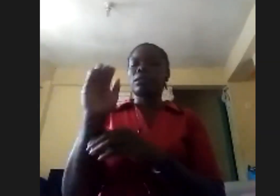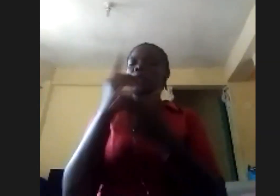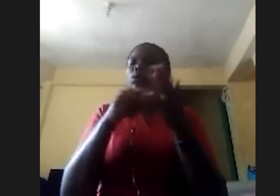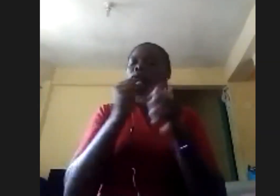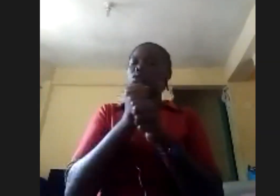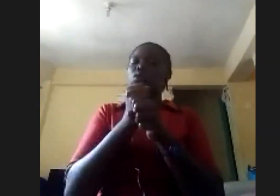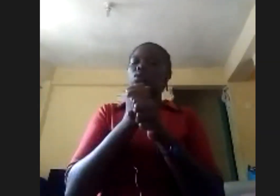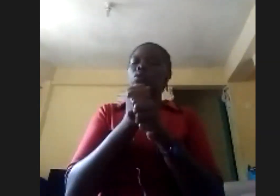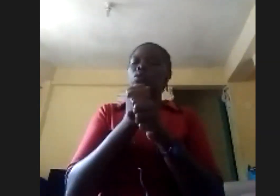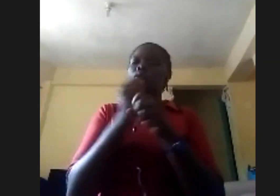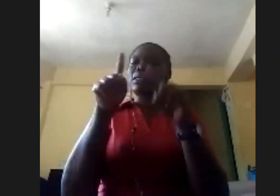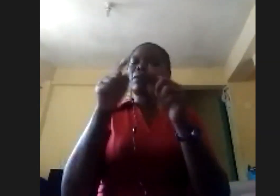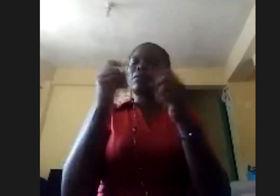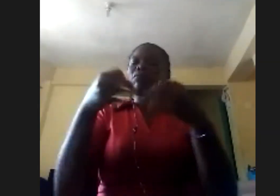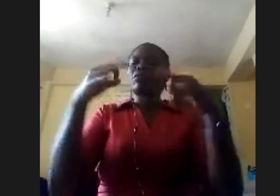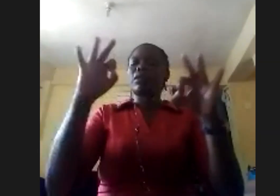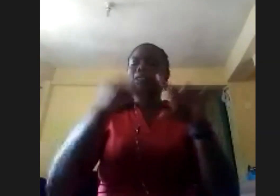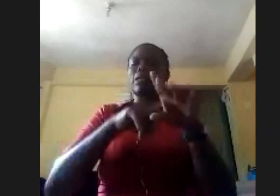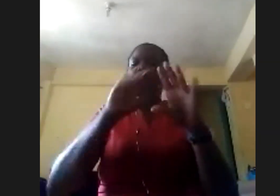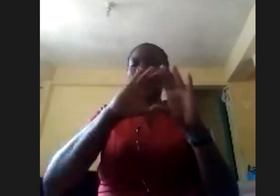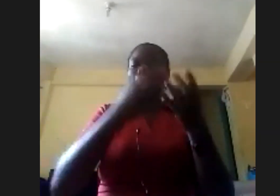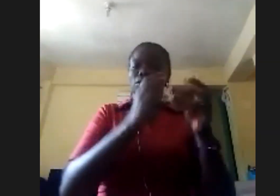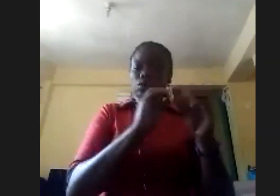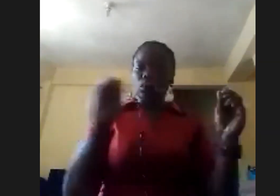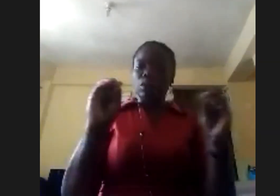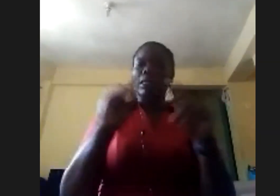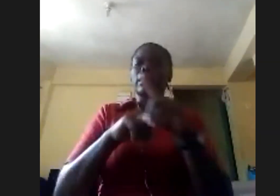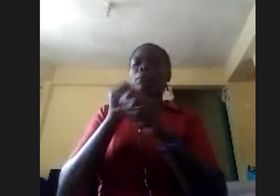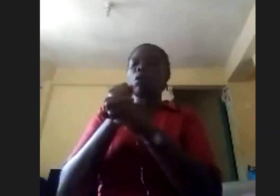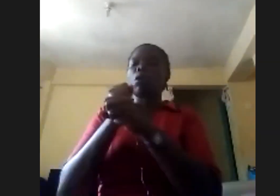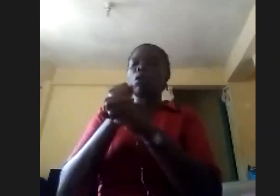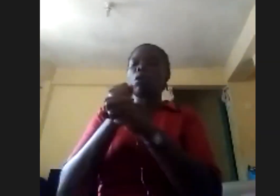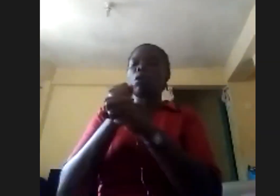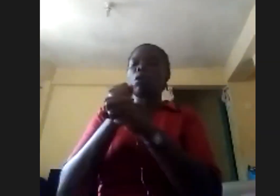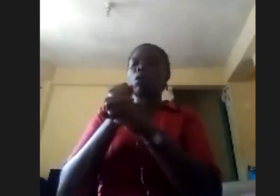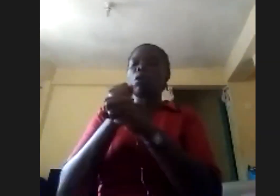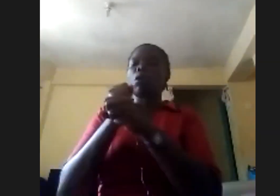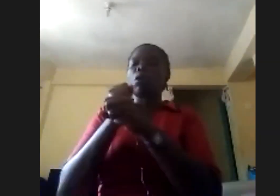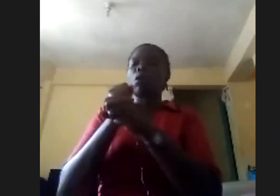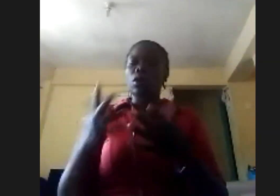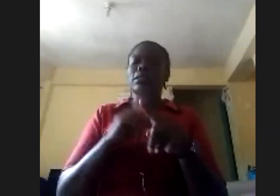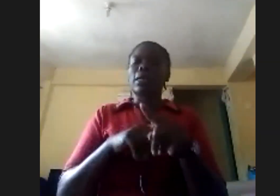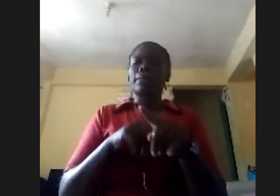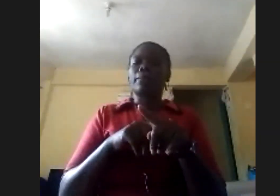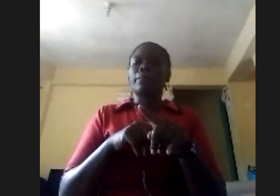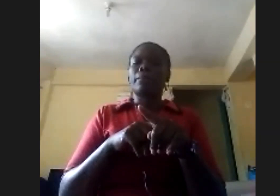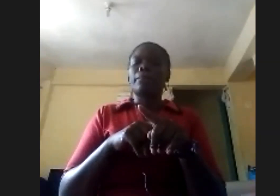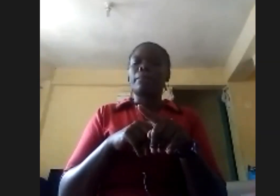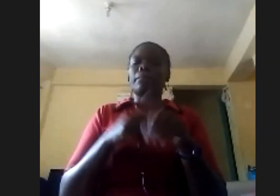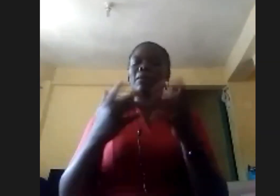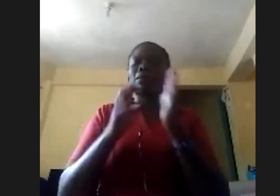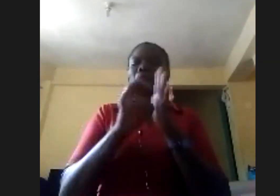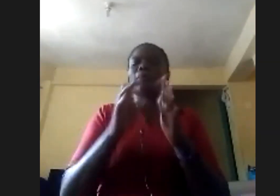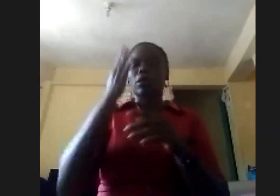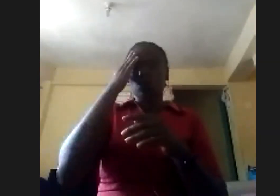time when we are not in class, when we are not at work, or when we have some little, I know now COVID-19 has